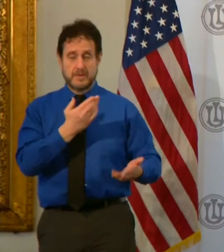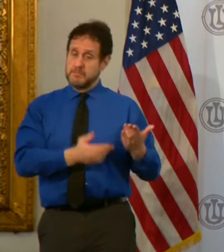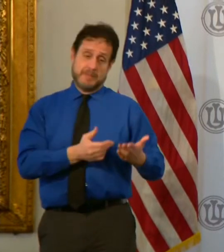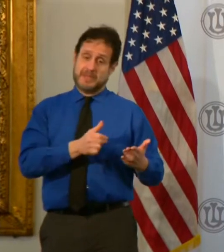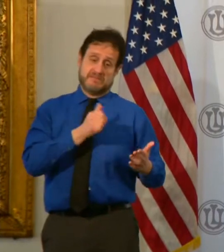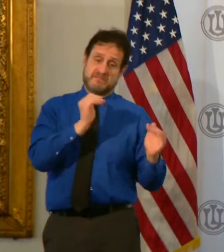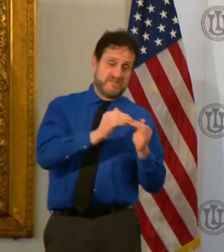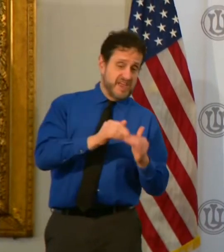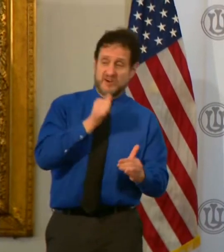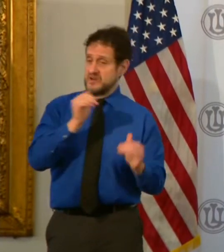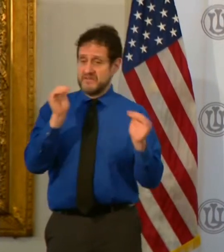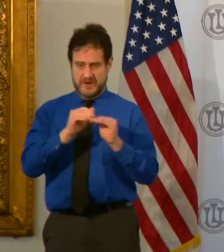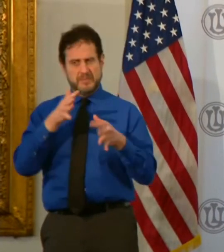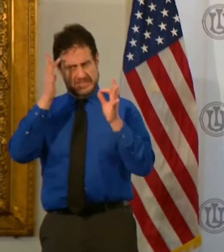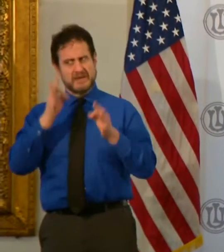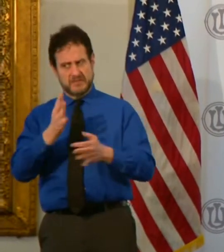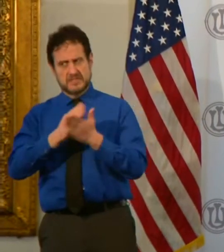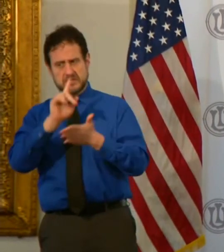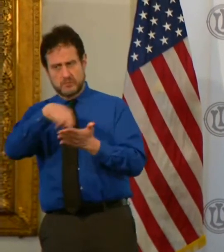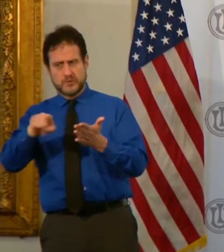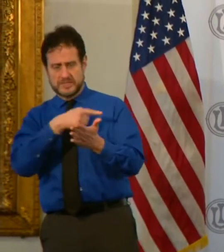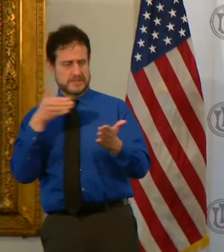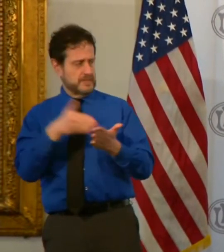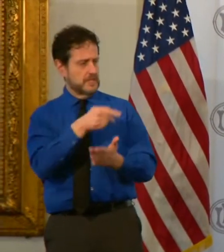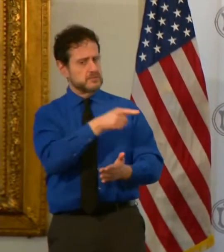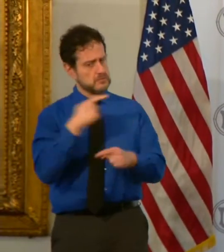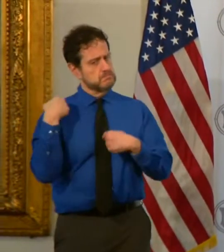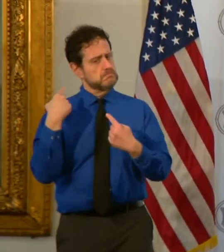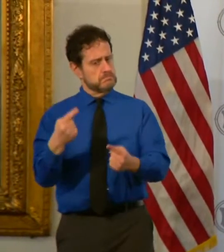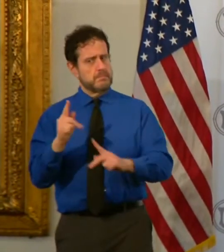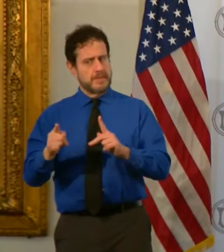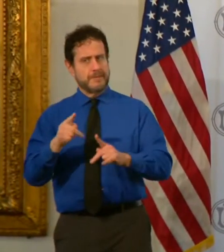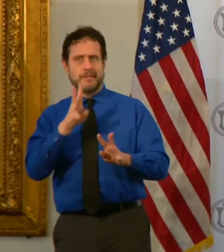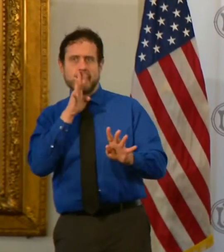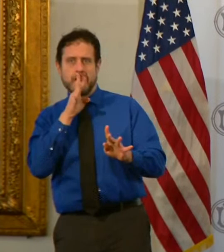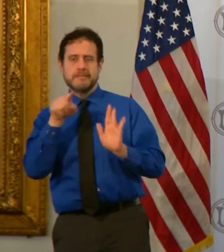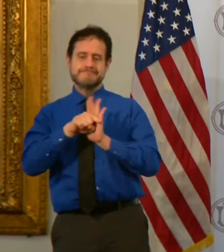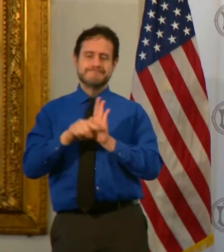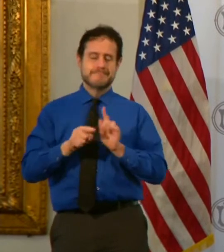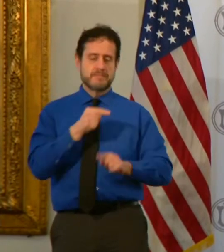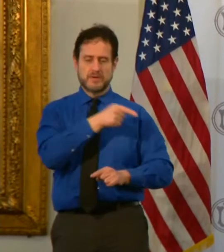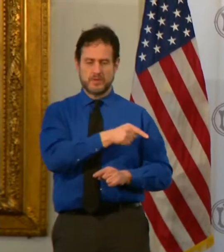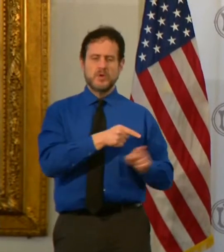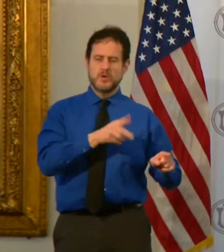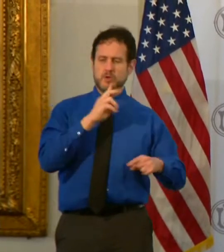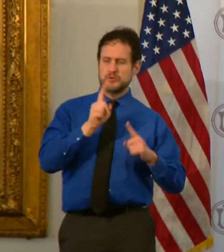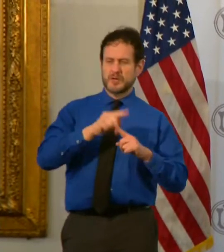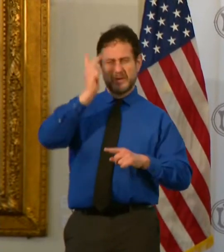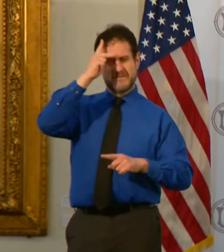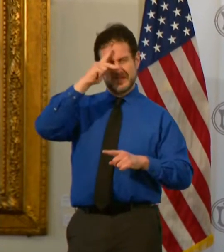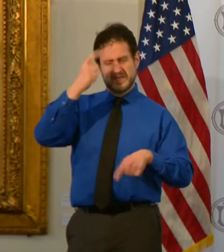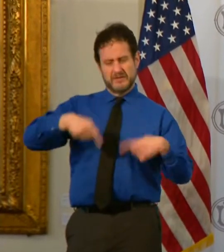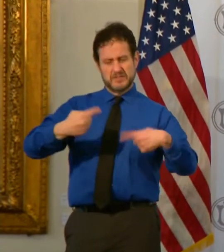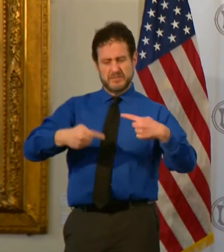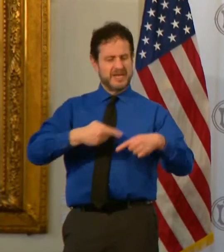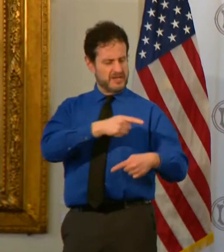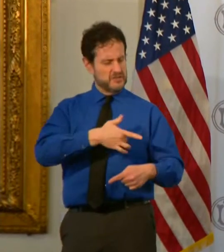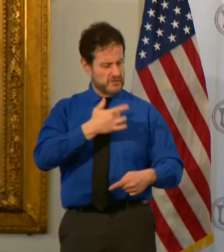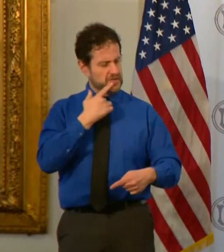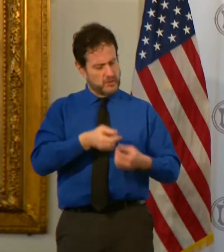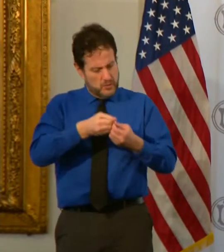it definitely has. We can't hide from that. And that you talk about the philosophical debate. Are you losing that